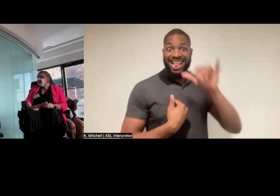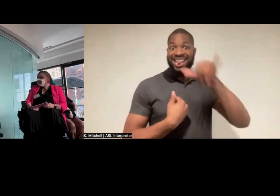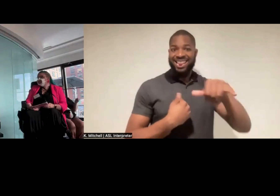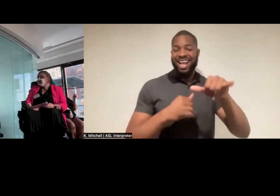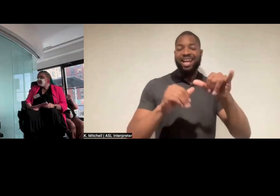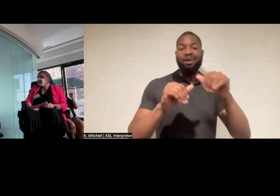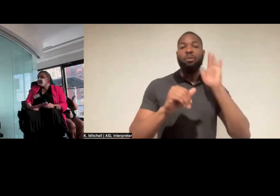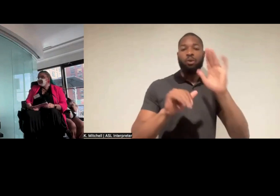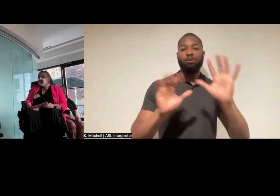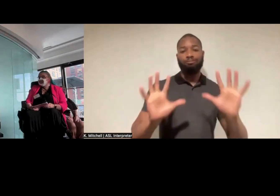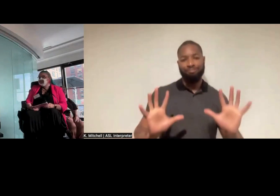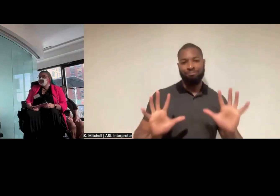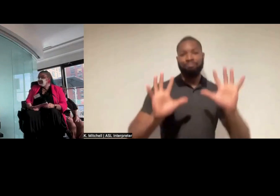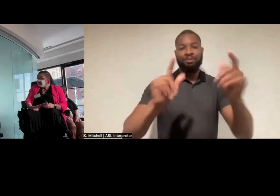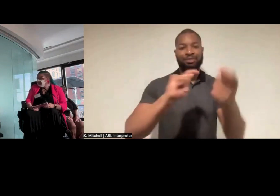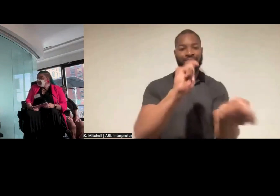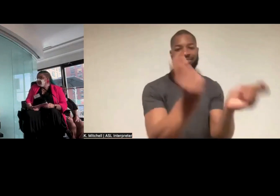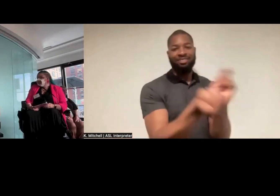change.